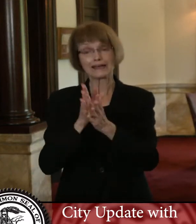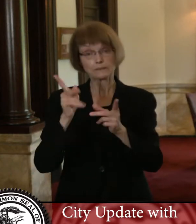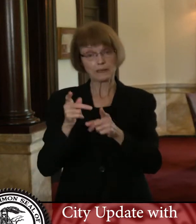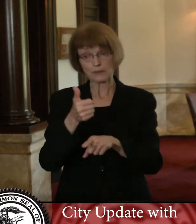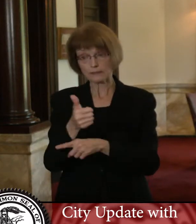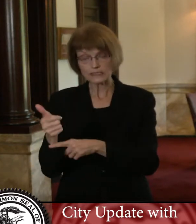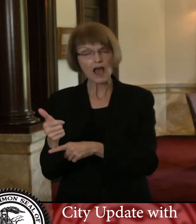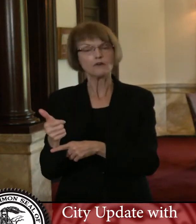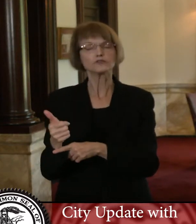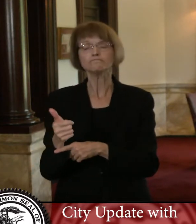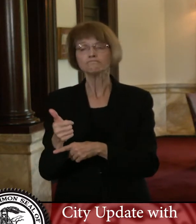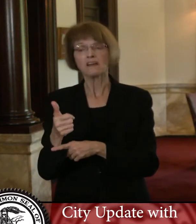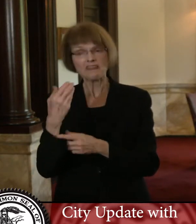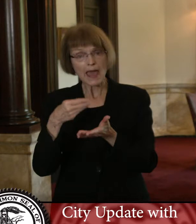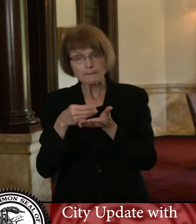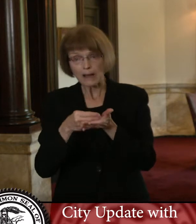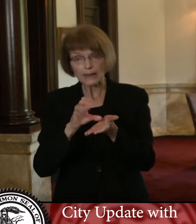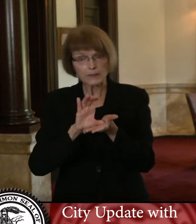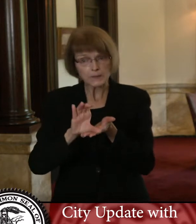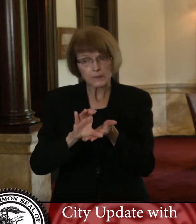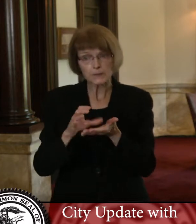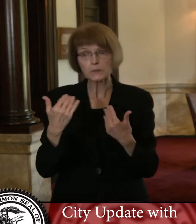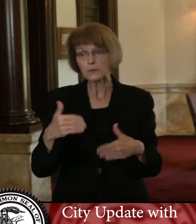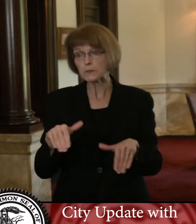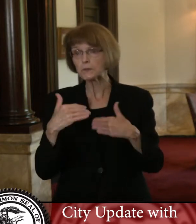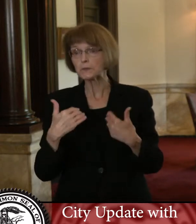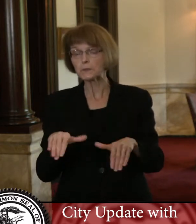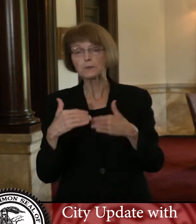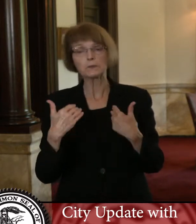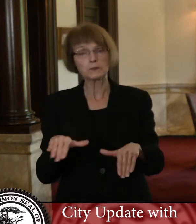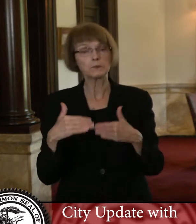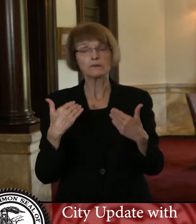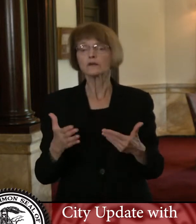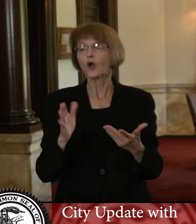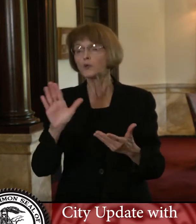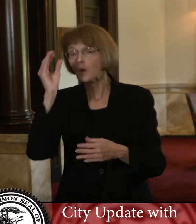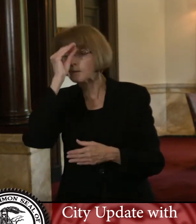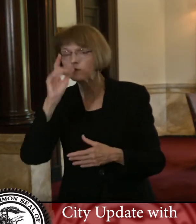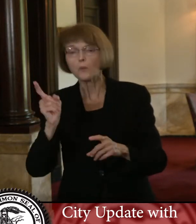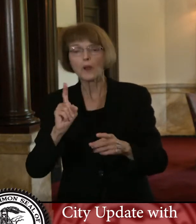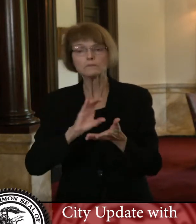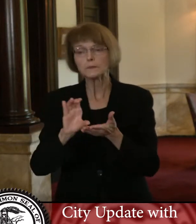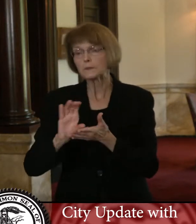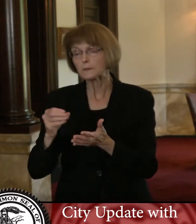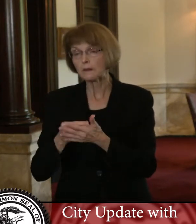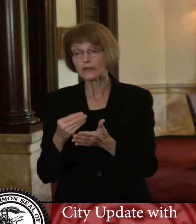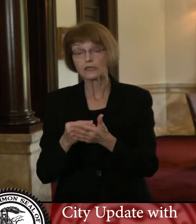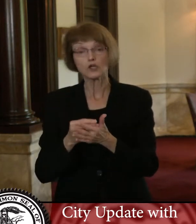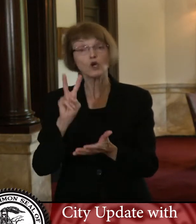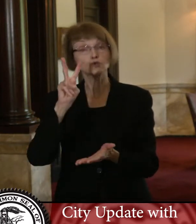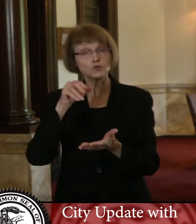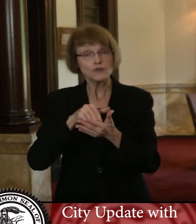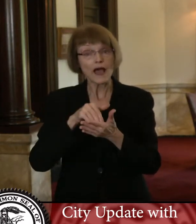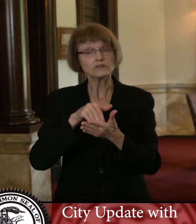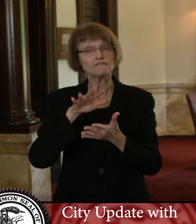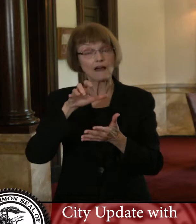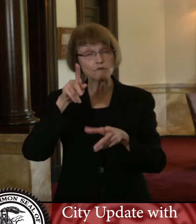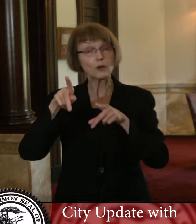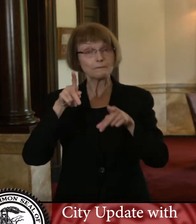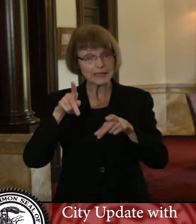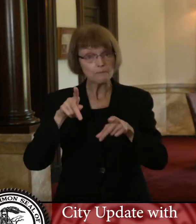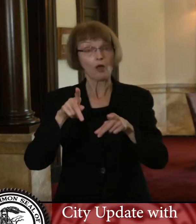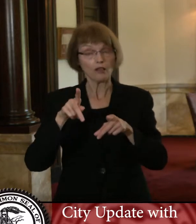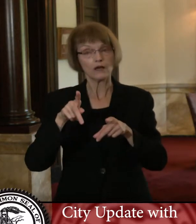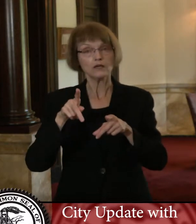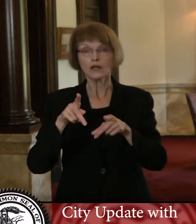funds should be invested in almost 2,500 St. Louis residents, nearly 1% of the city's population, sent in their